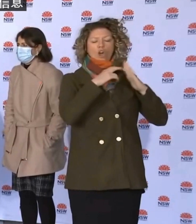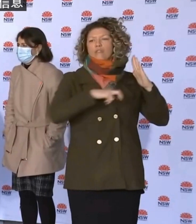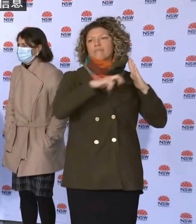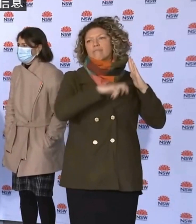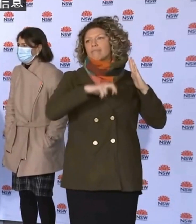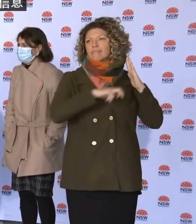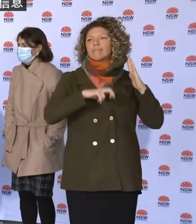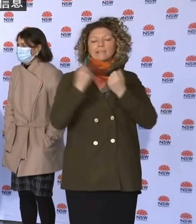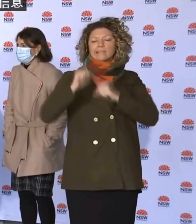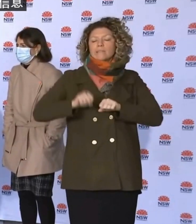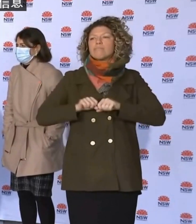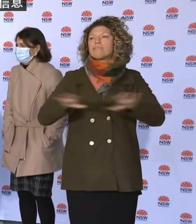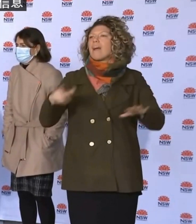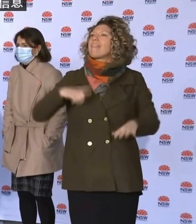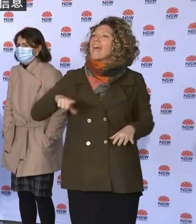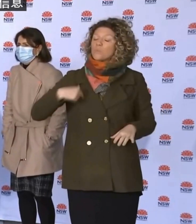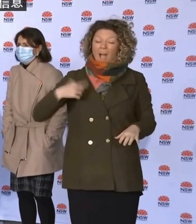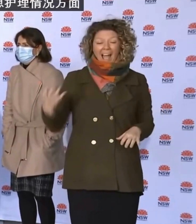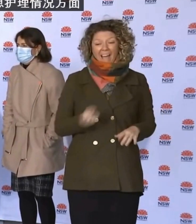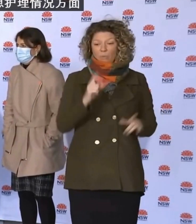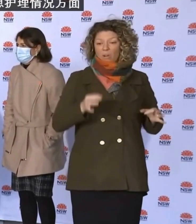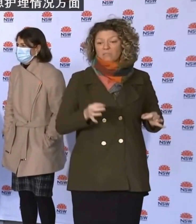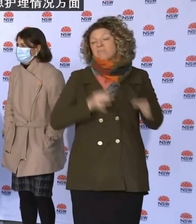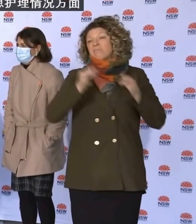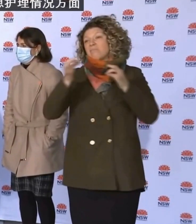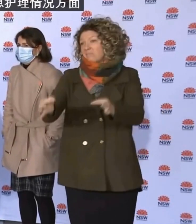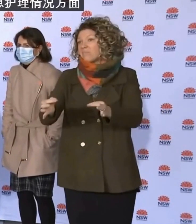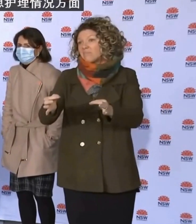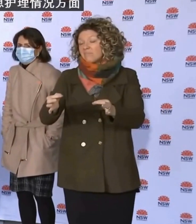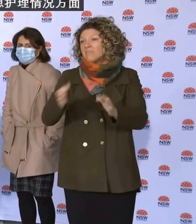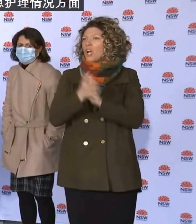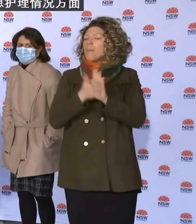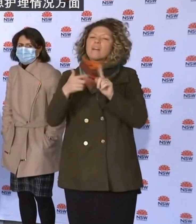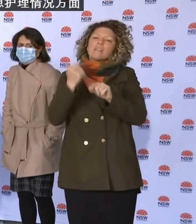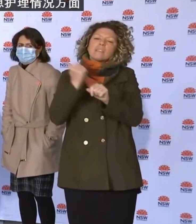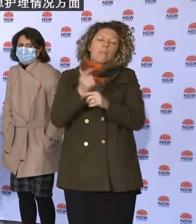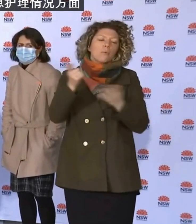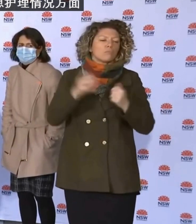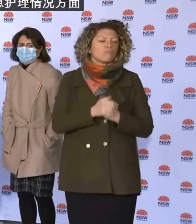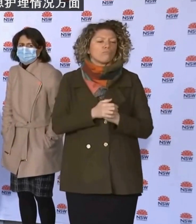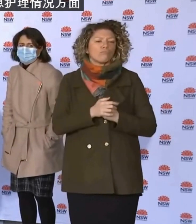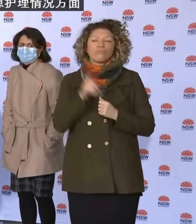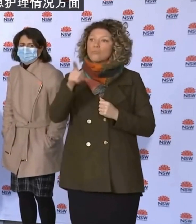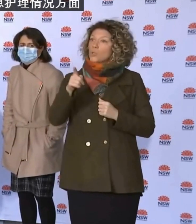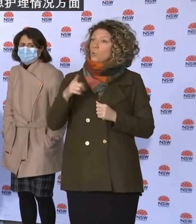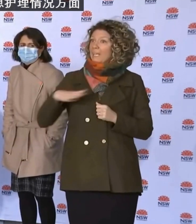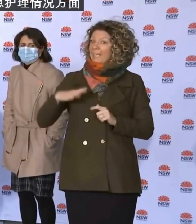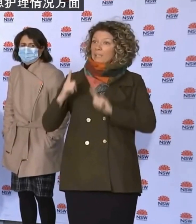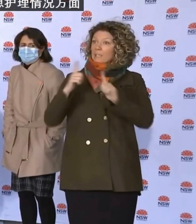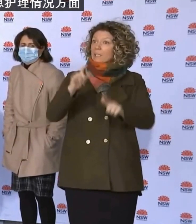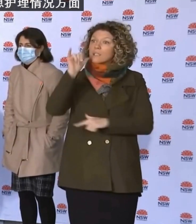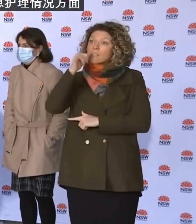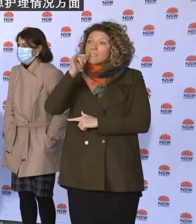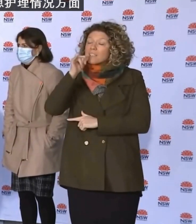my messaging, about deferring non-essential healthcare. So, for instance, in terms of dental, moving to only